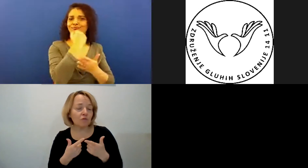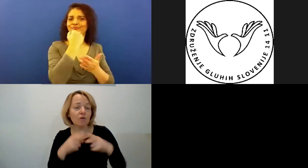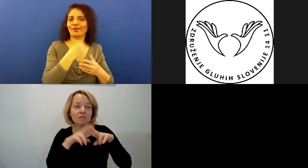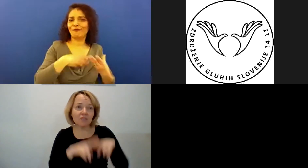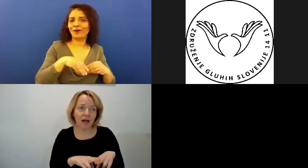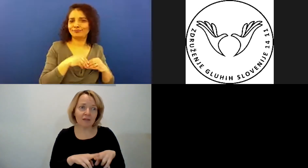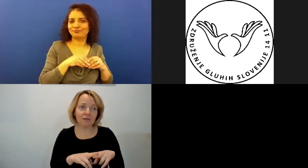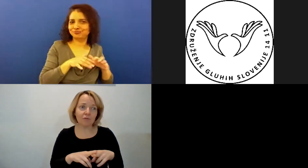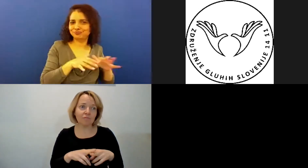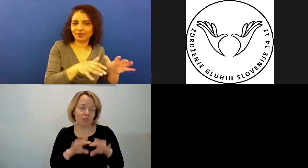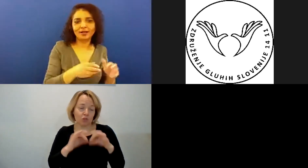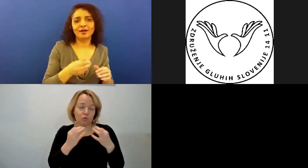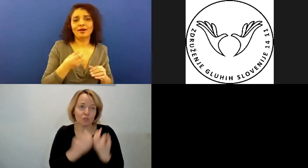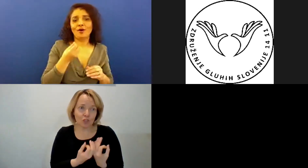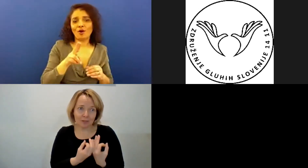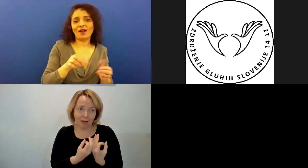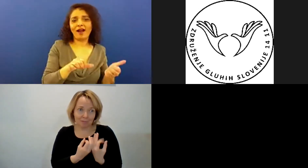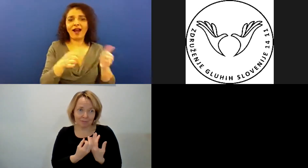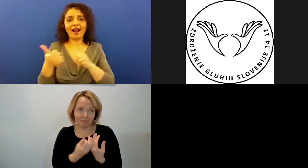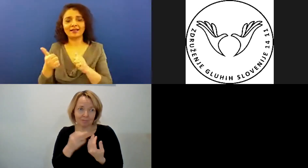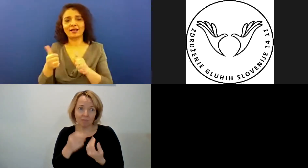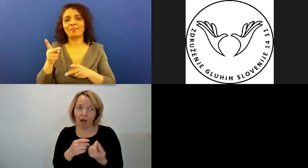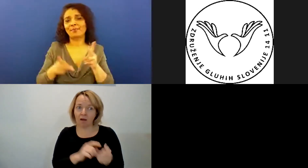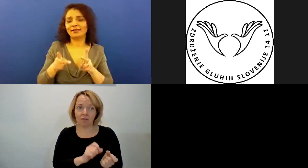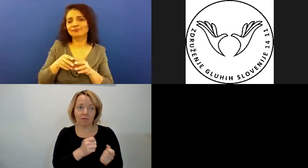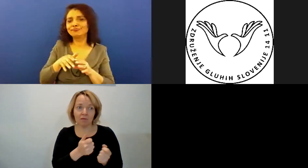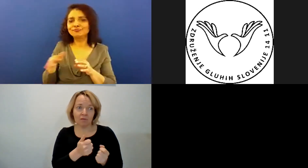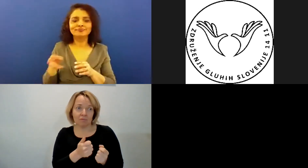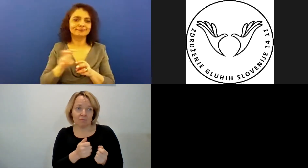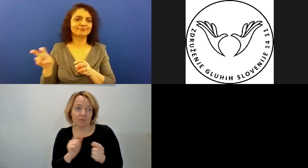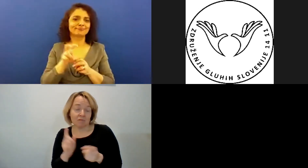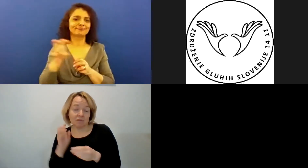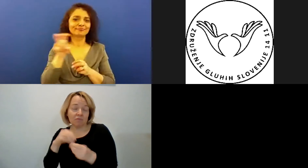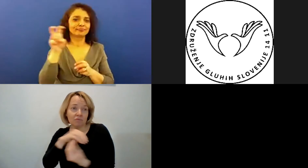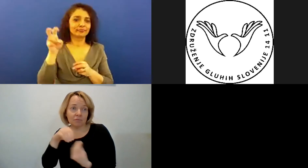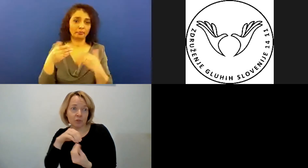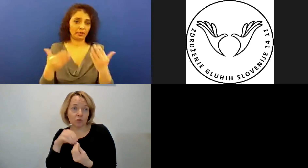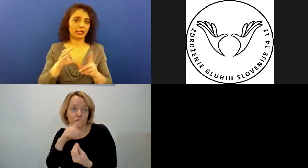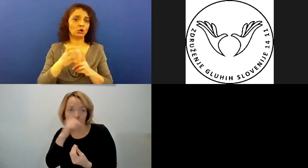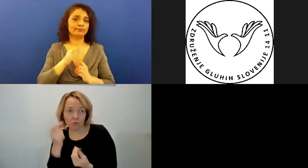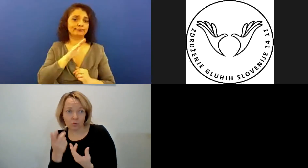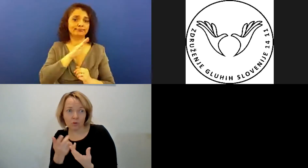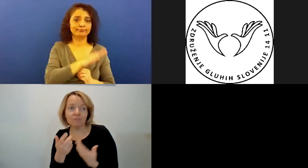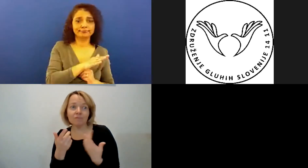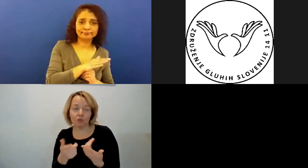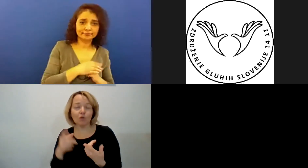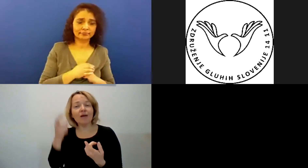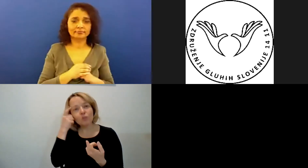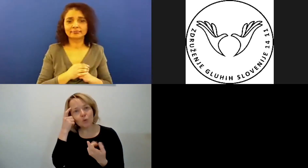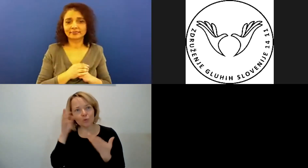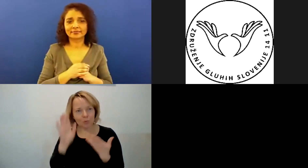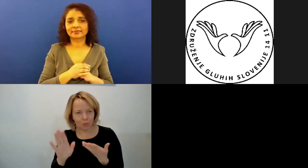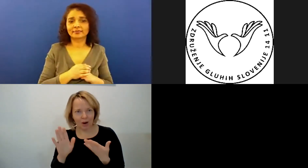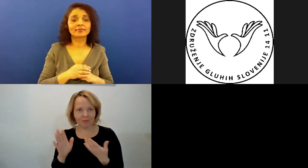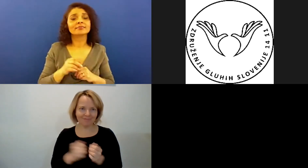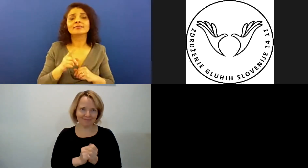we were allowed to travel the world. The police or customs wouldn't bother us. So we were